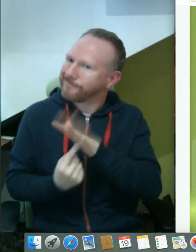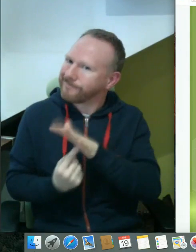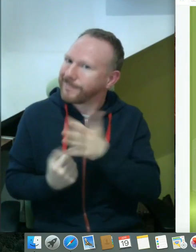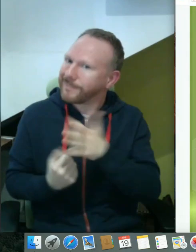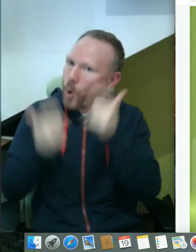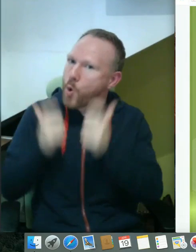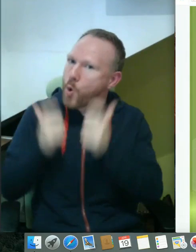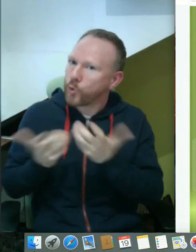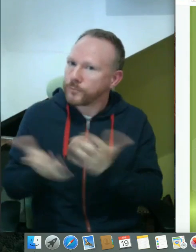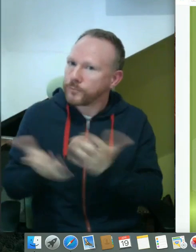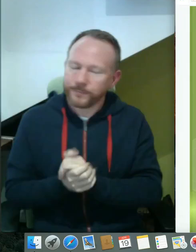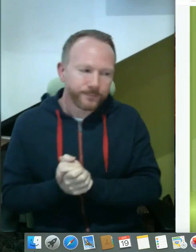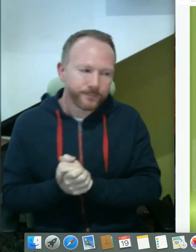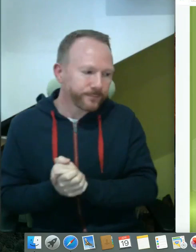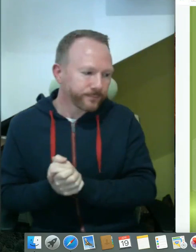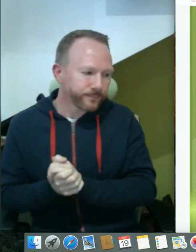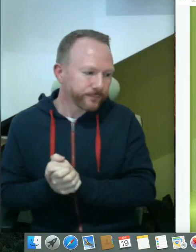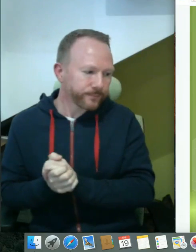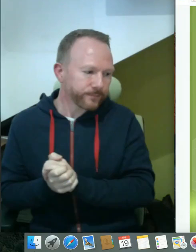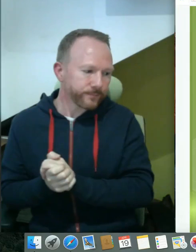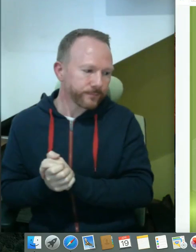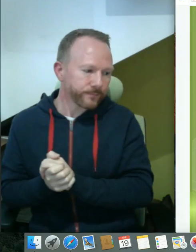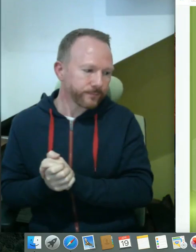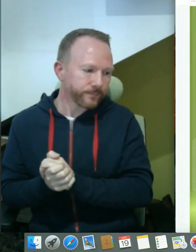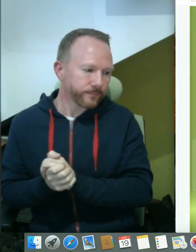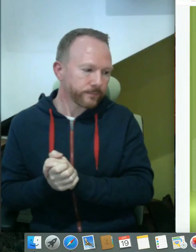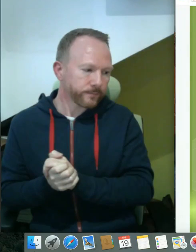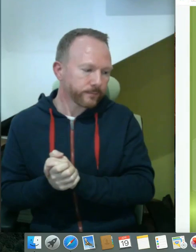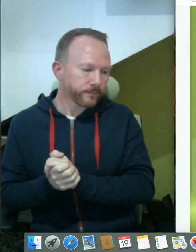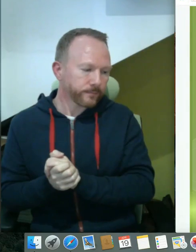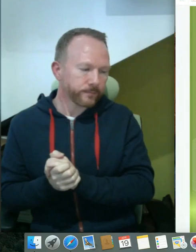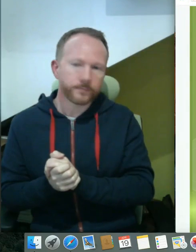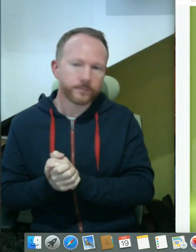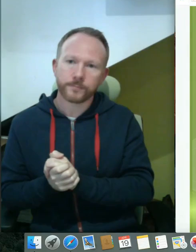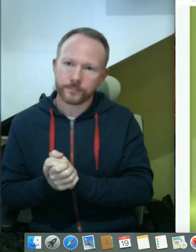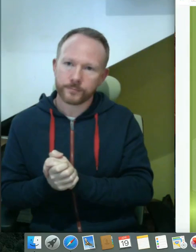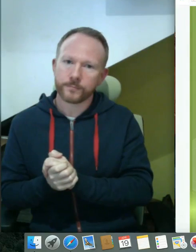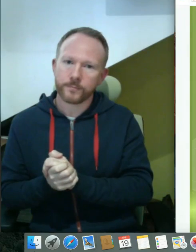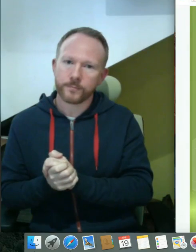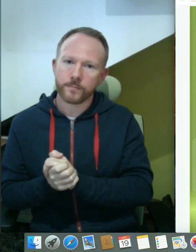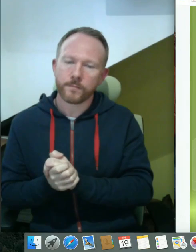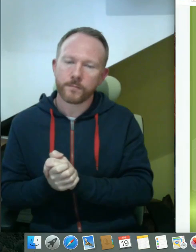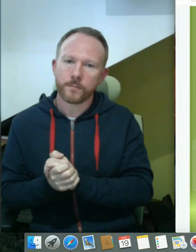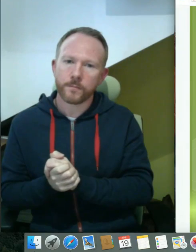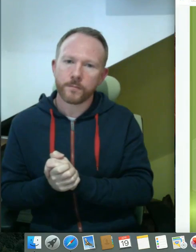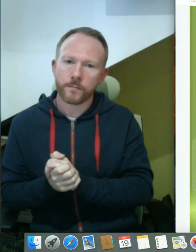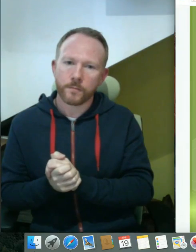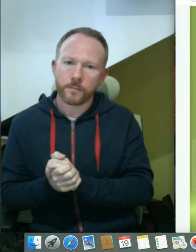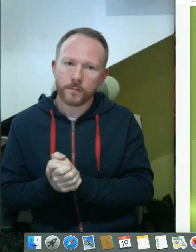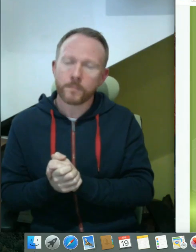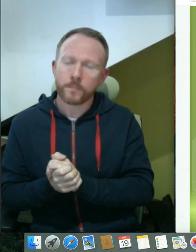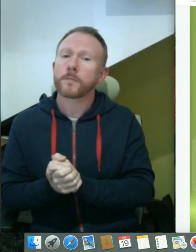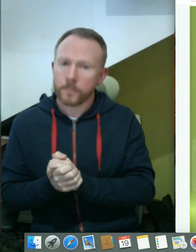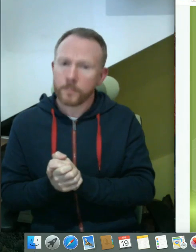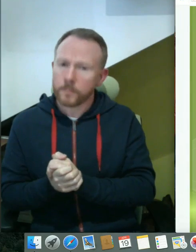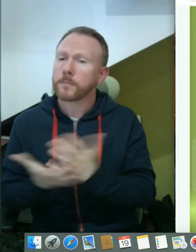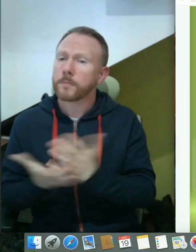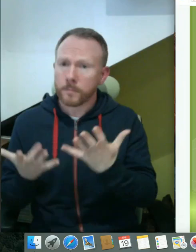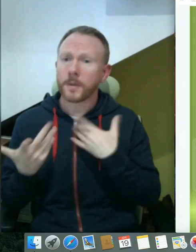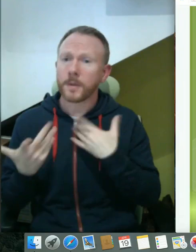that affect the quality of simultaneous